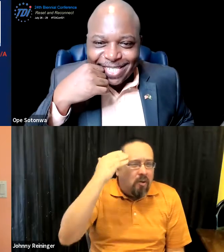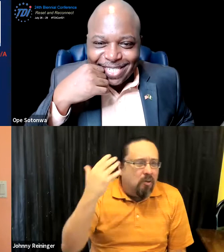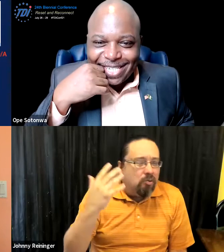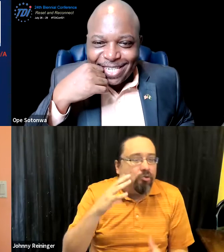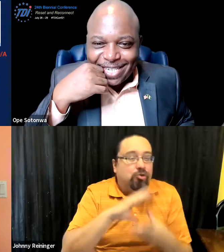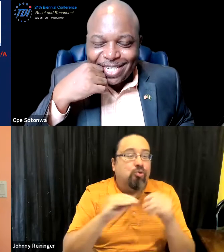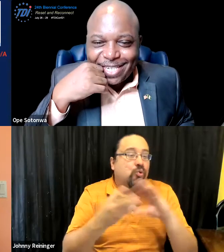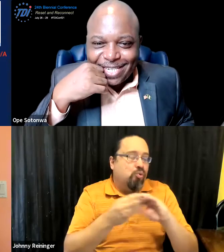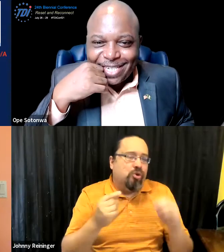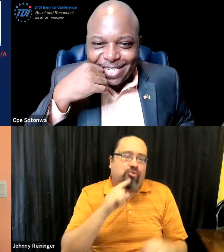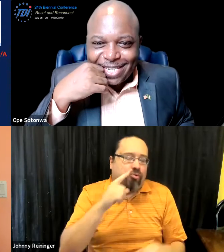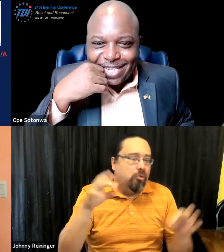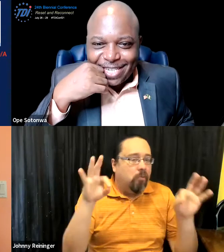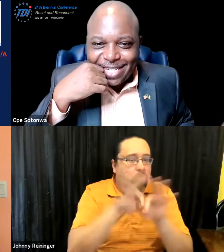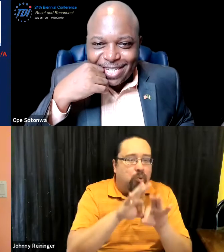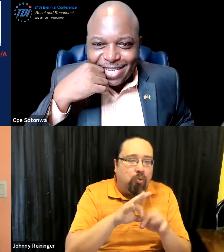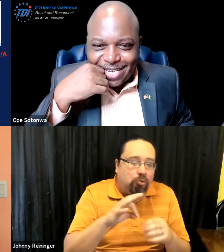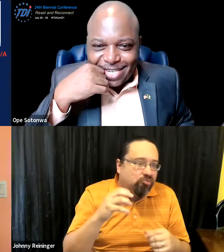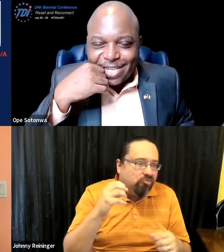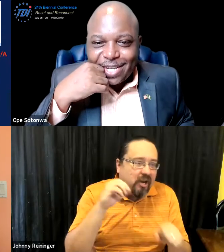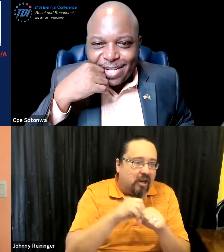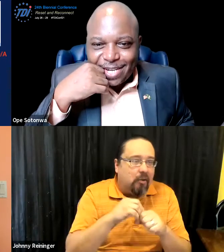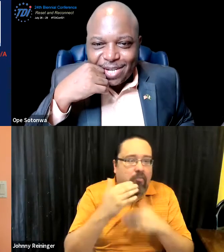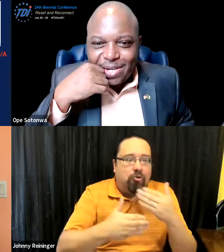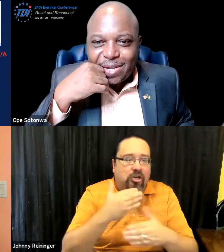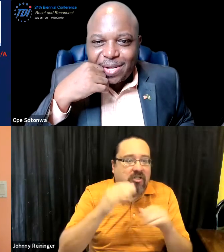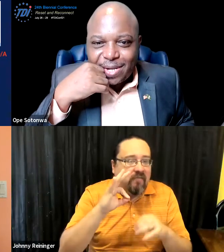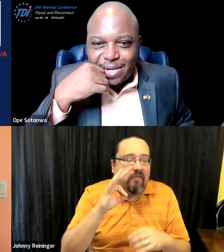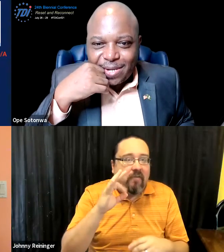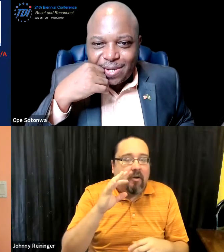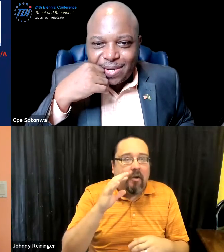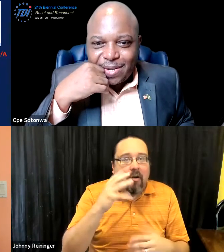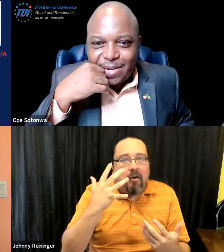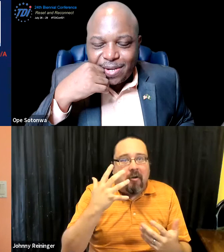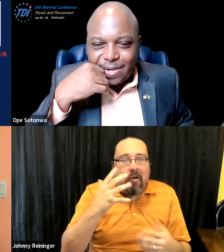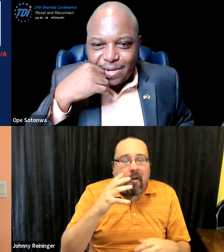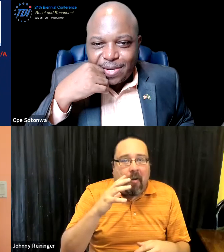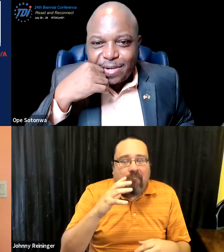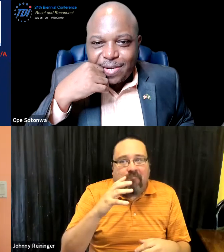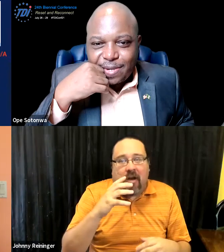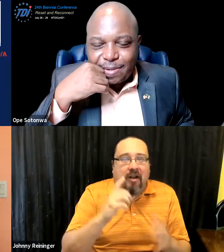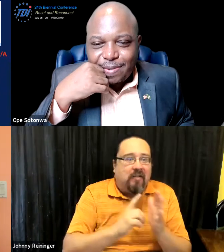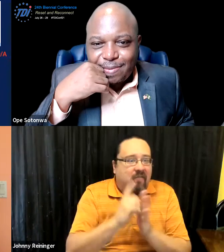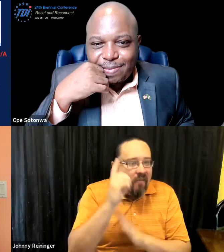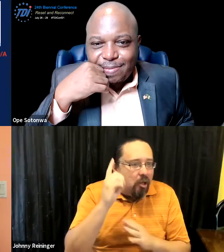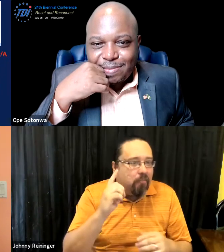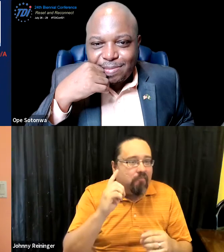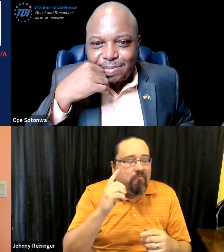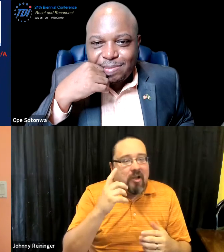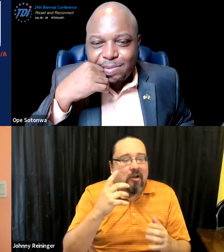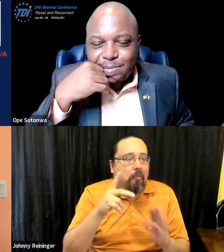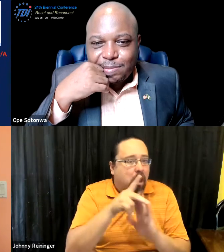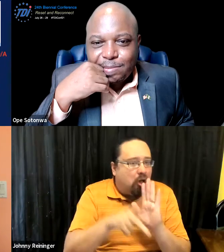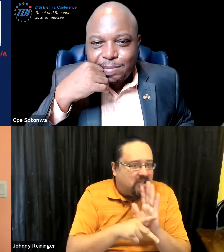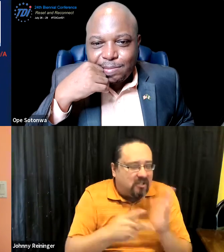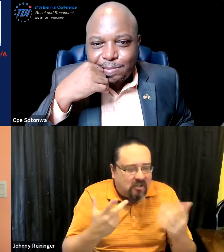Johnny, how about you? All right. Well, stories are really important, especially in the process of